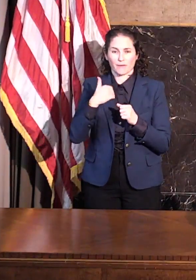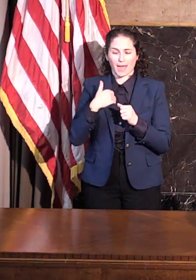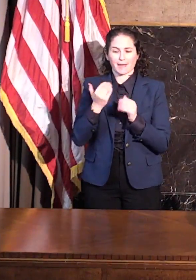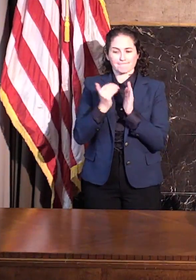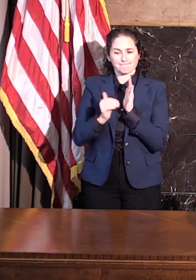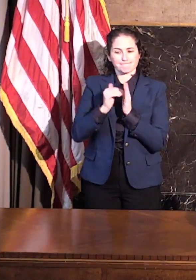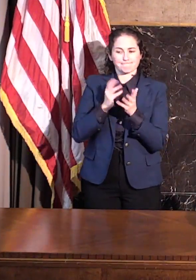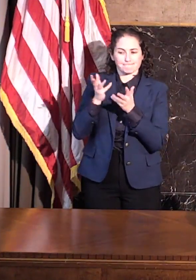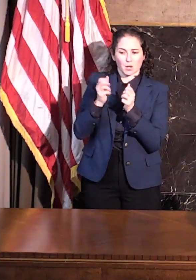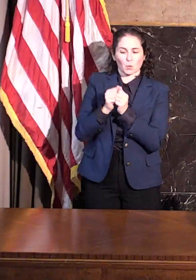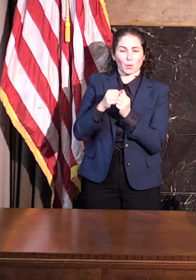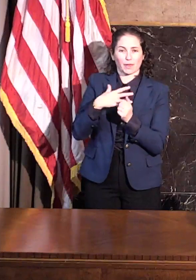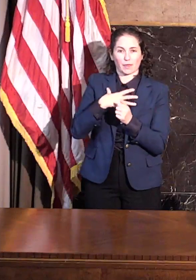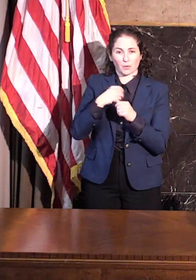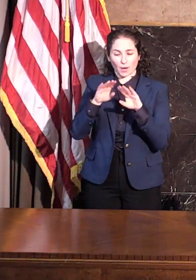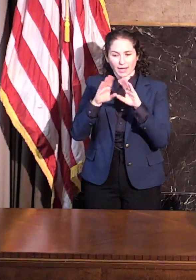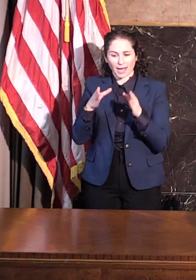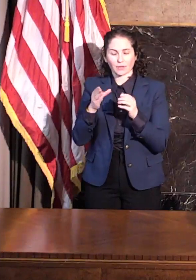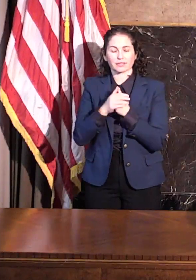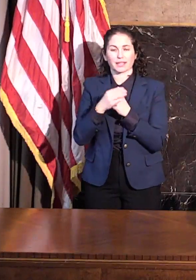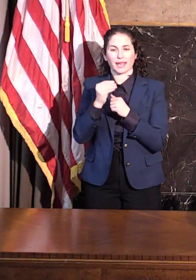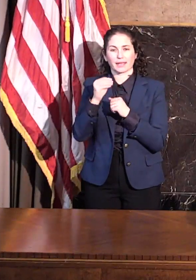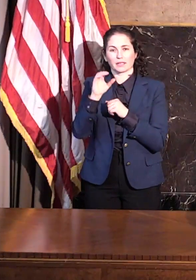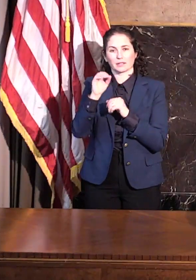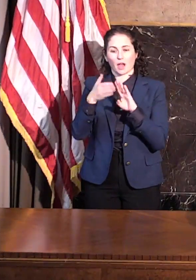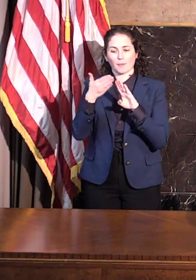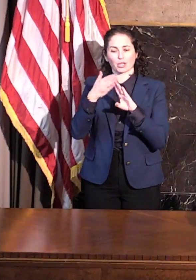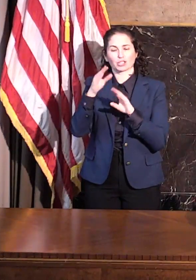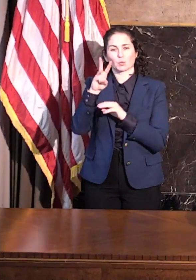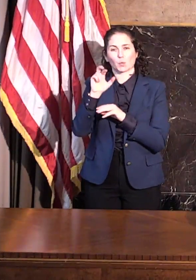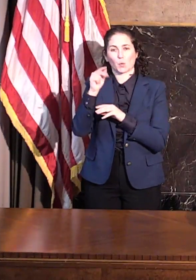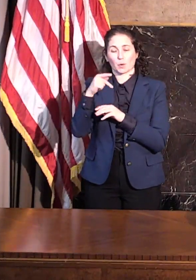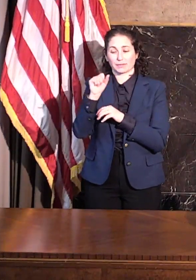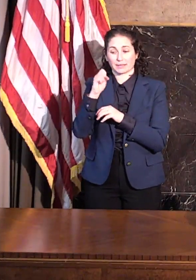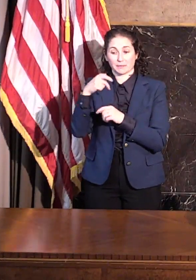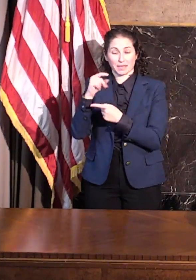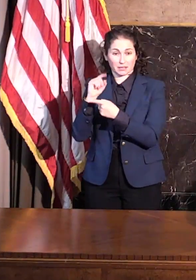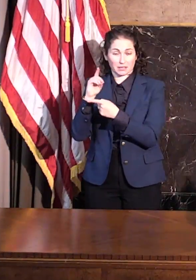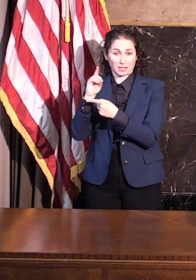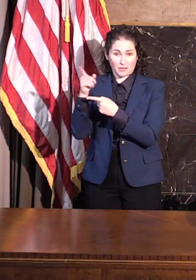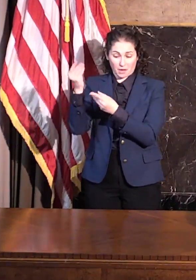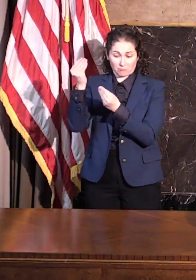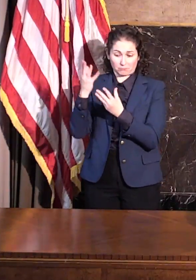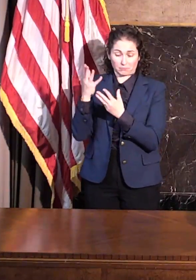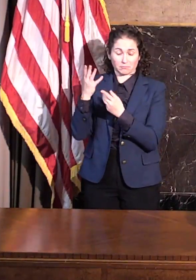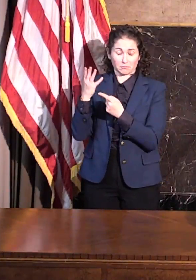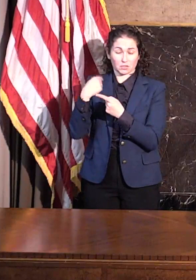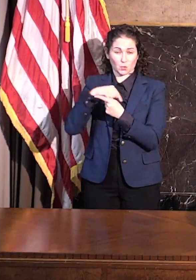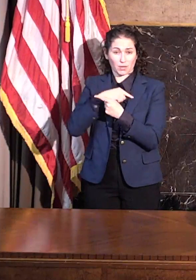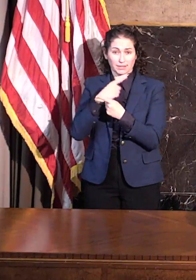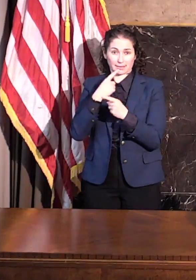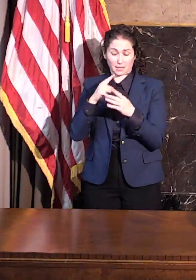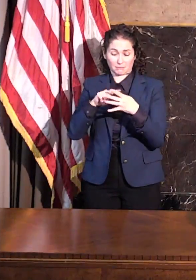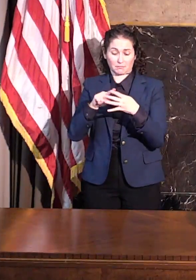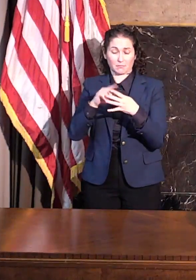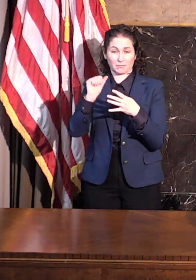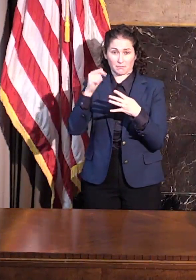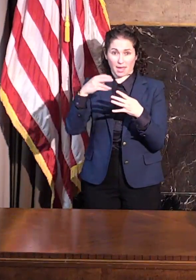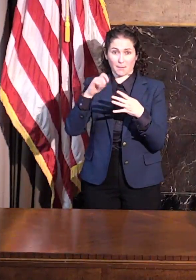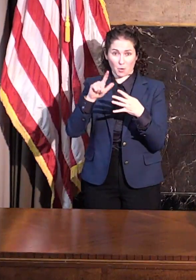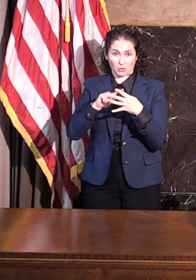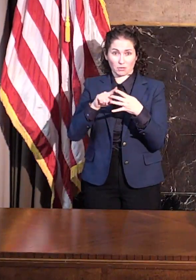That's really been the limiting factor in how quickly vaccine has gotten out to the people of Louisiana. Thankfully, that's going to